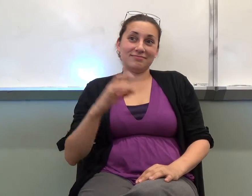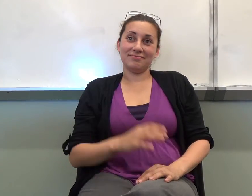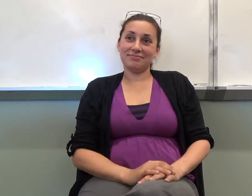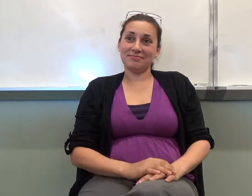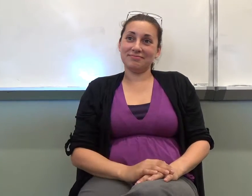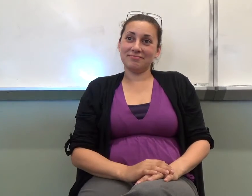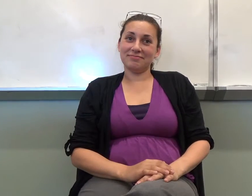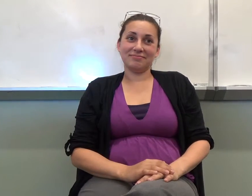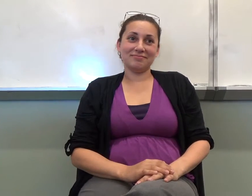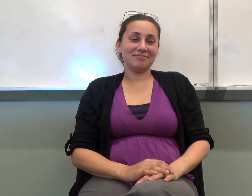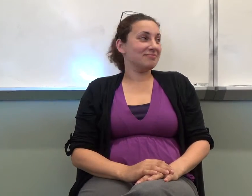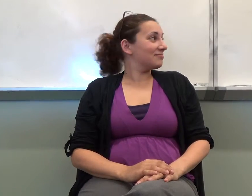All right.